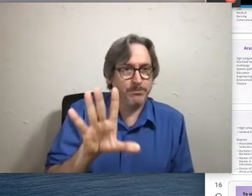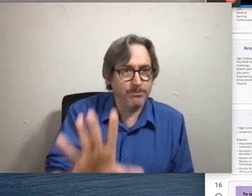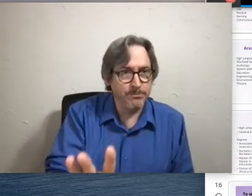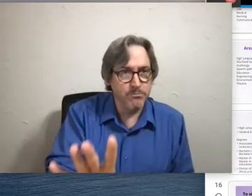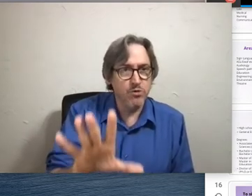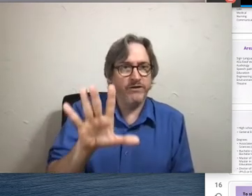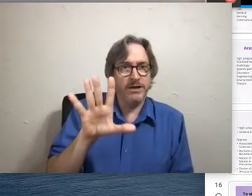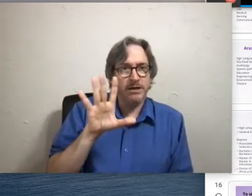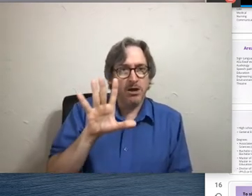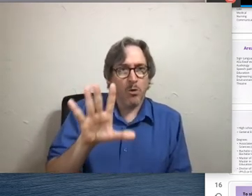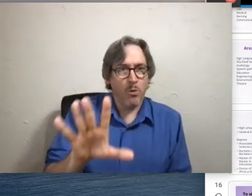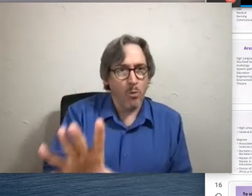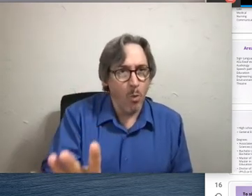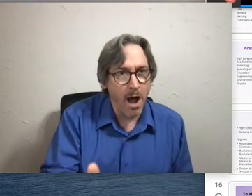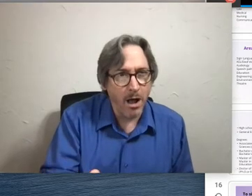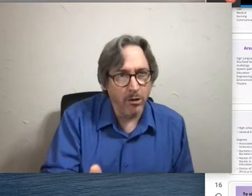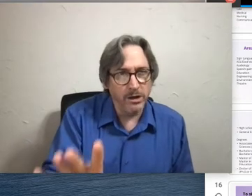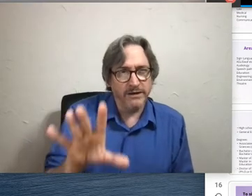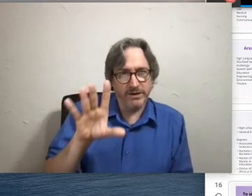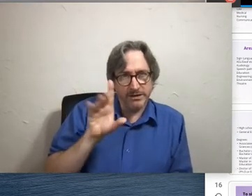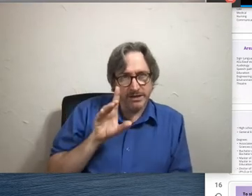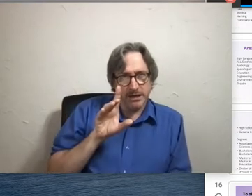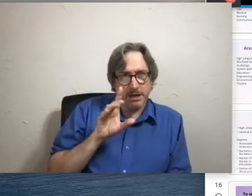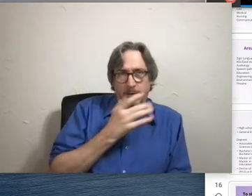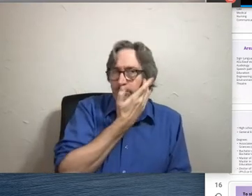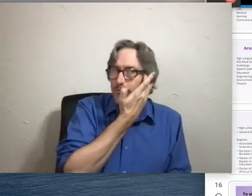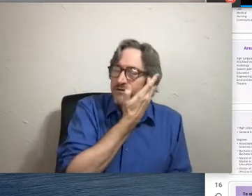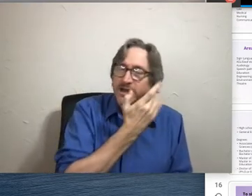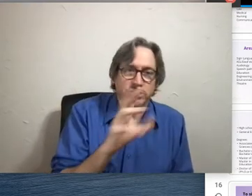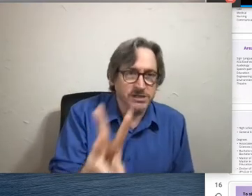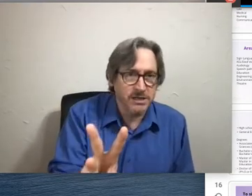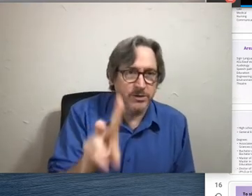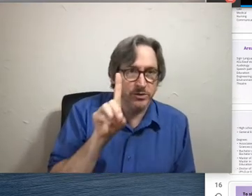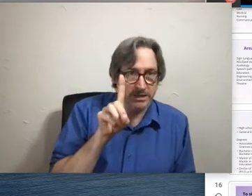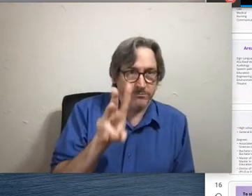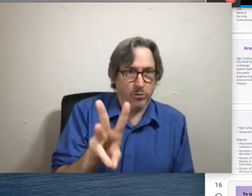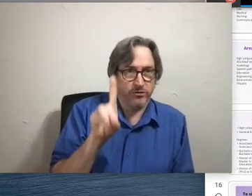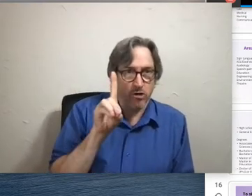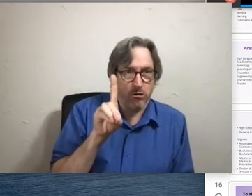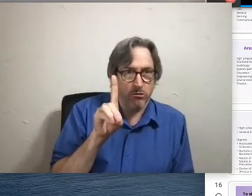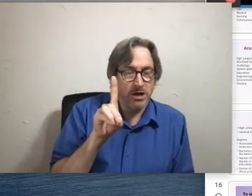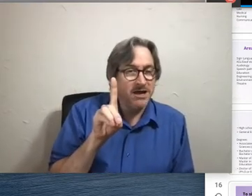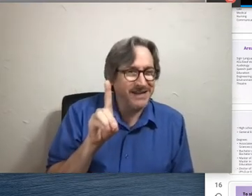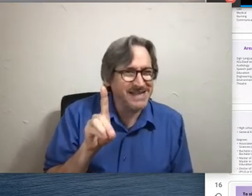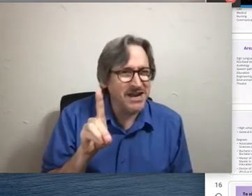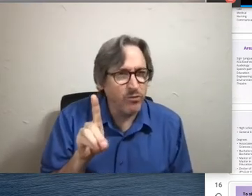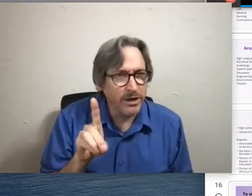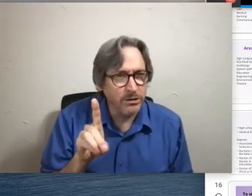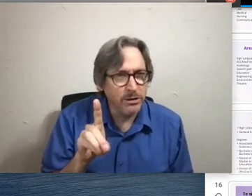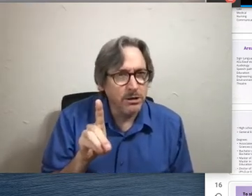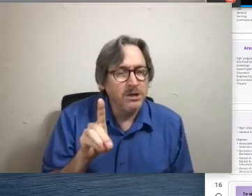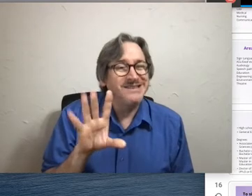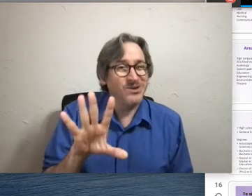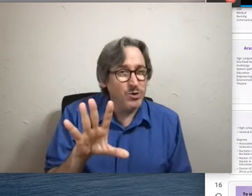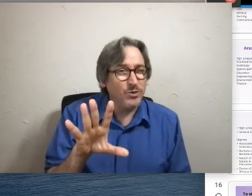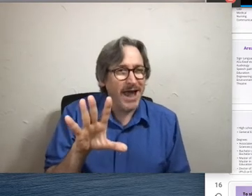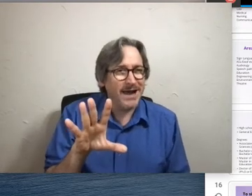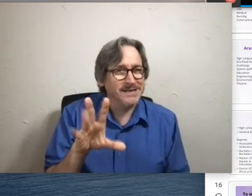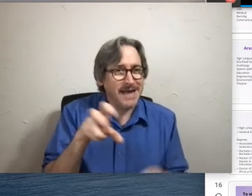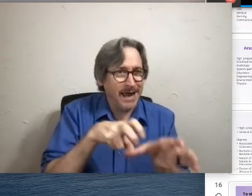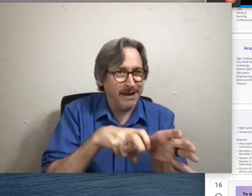it's moving while giving the abbreviations, WD, withdrawal. That's kind of weird. So